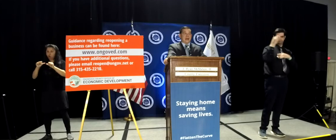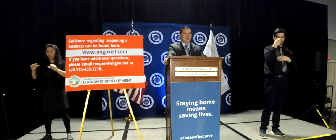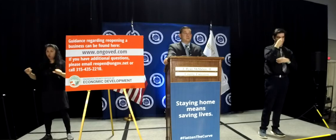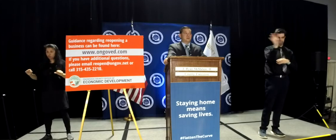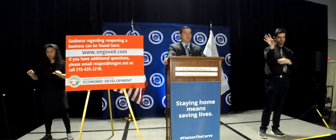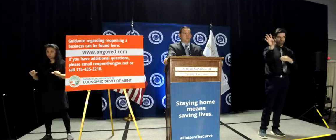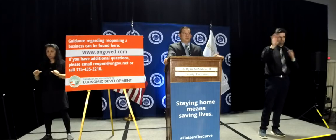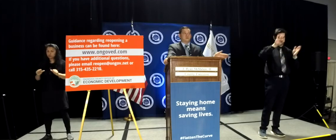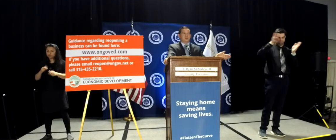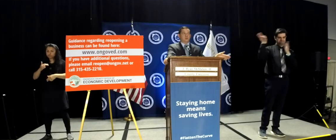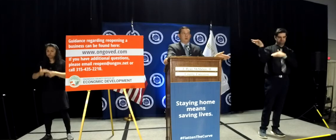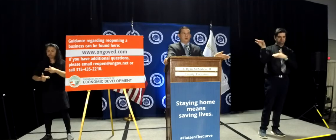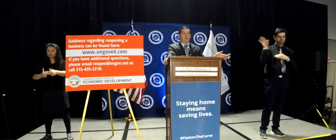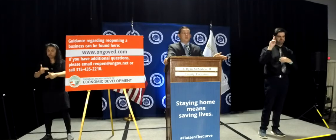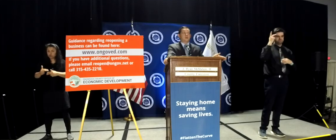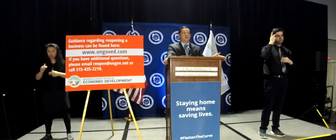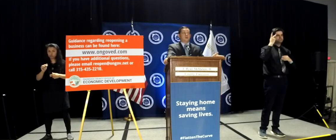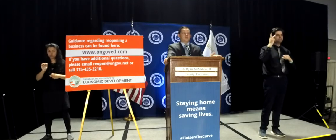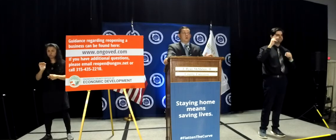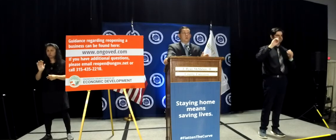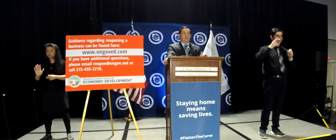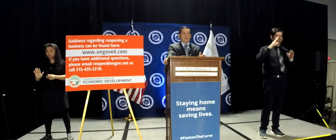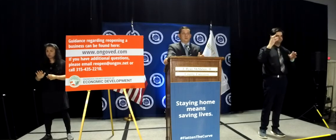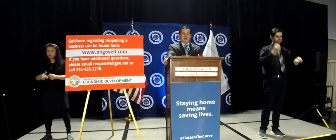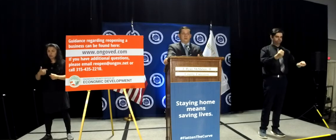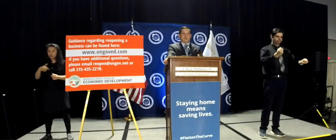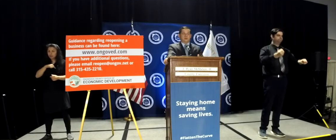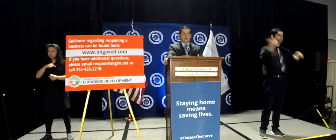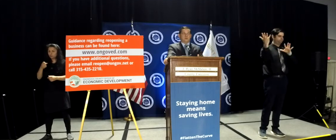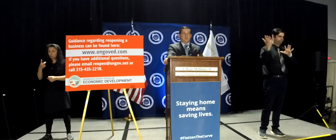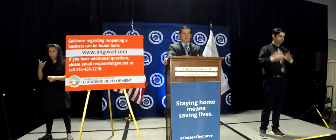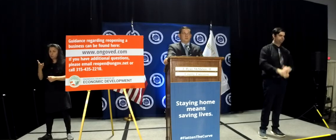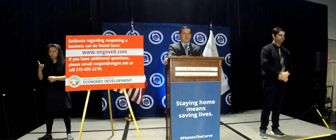than it has been even going into phase 1. So that's